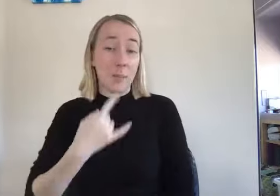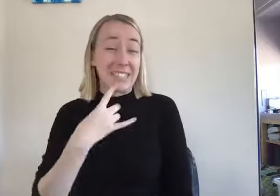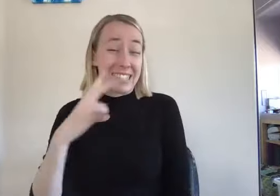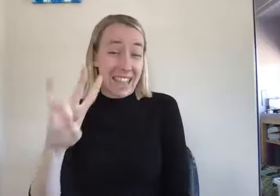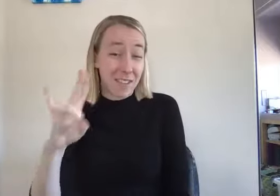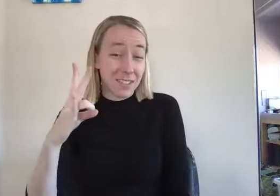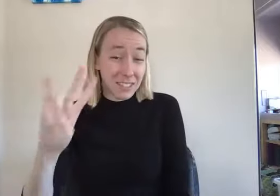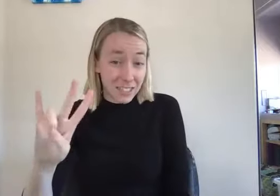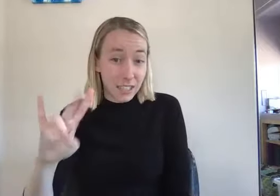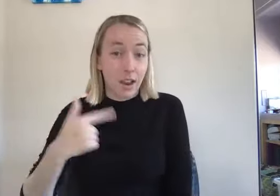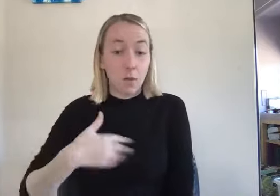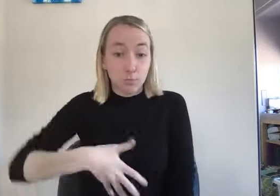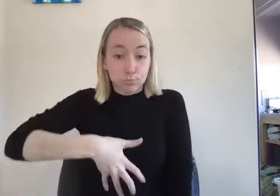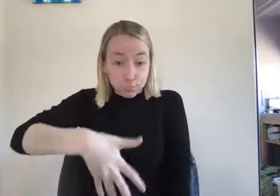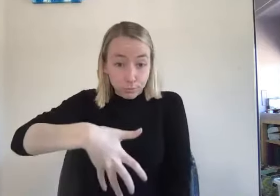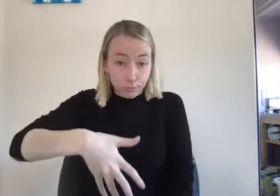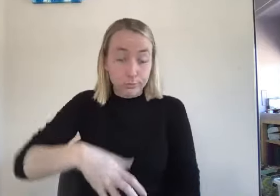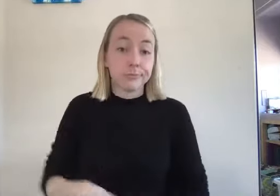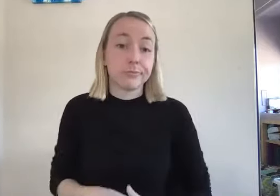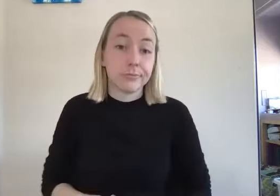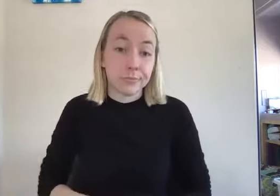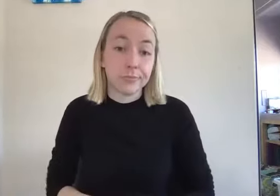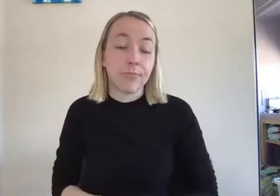when I was 17, I was pregnant, and